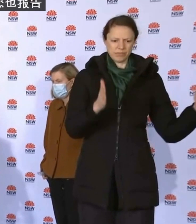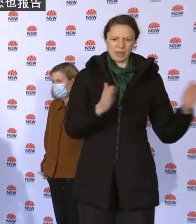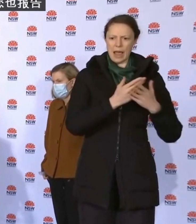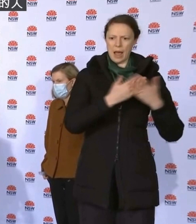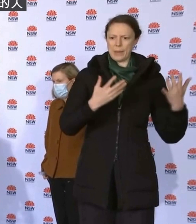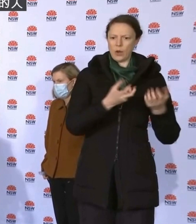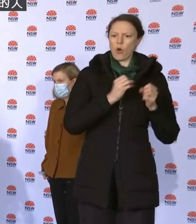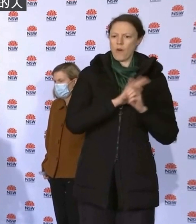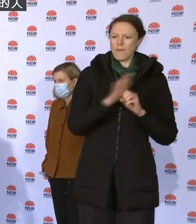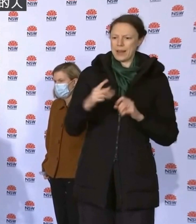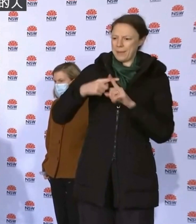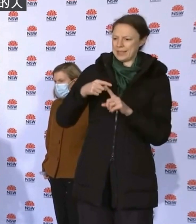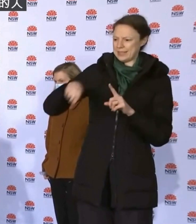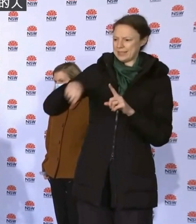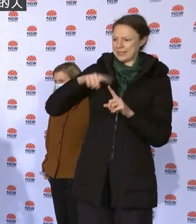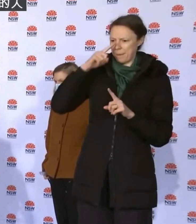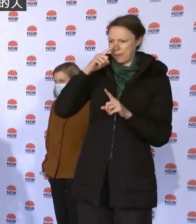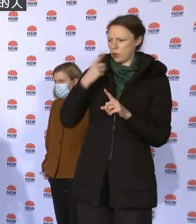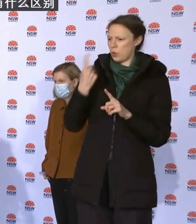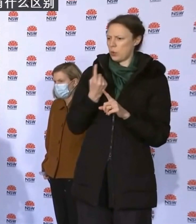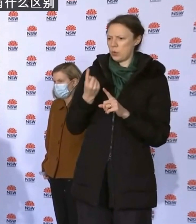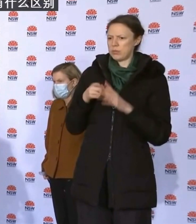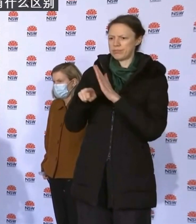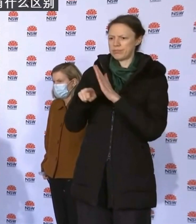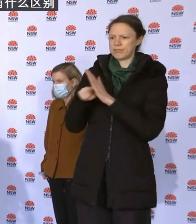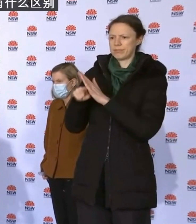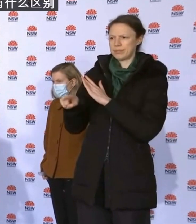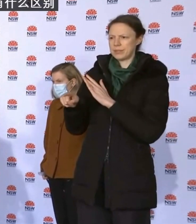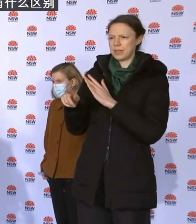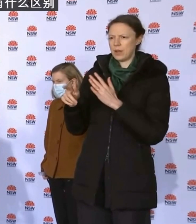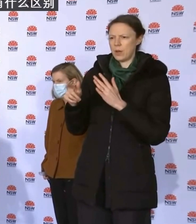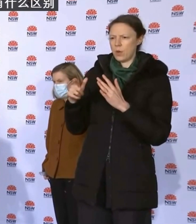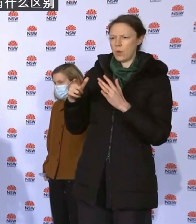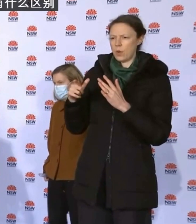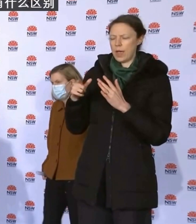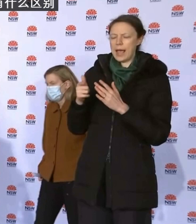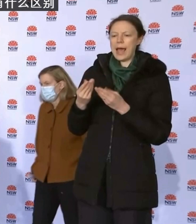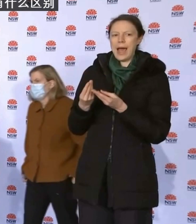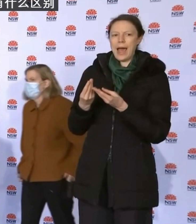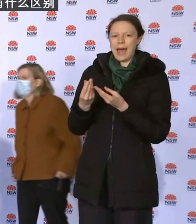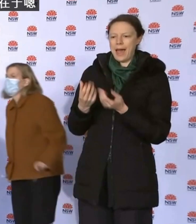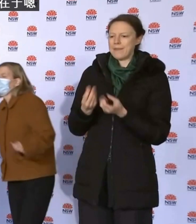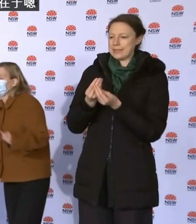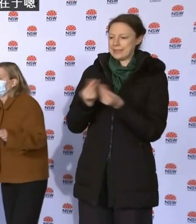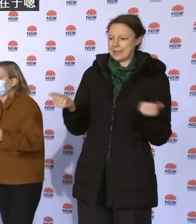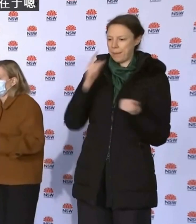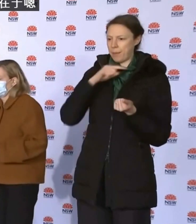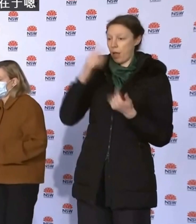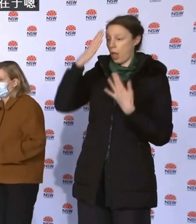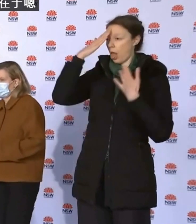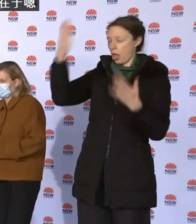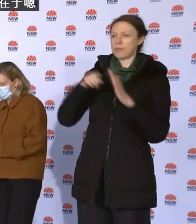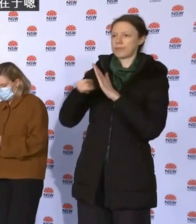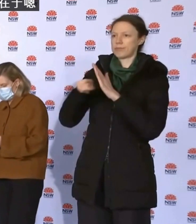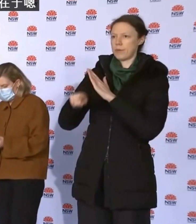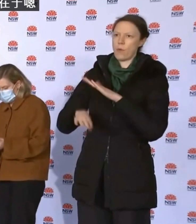also report people who have been in isolation for part of their infectious. Why do you split that number, and what's the difference? Oh, look, there